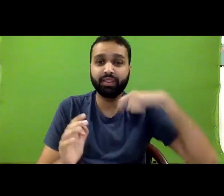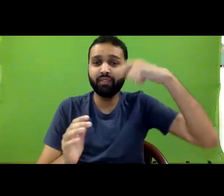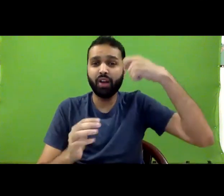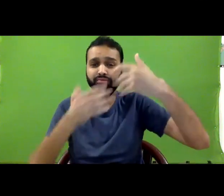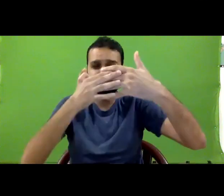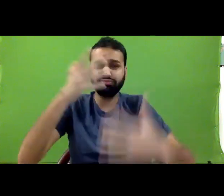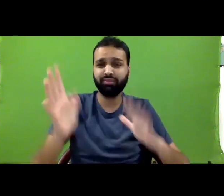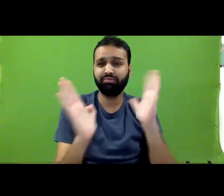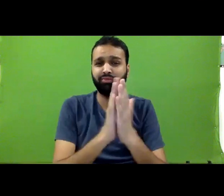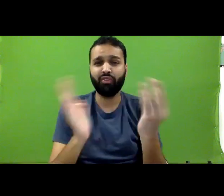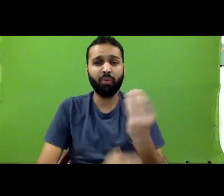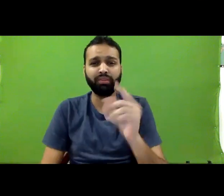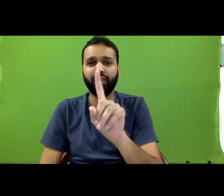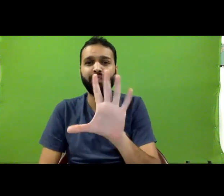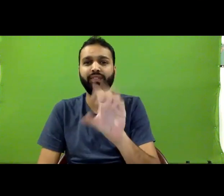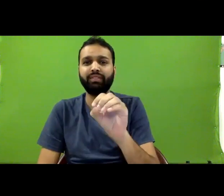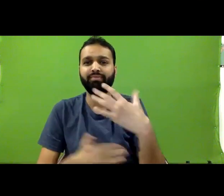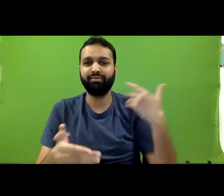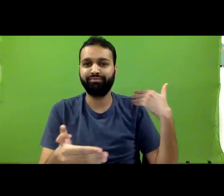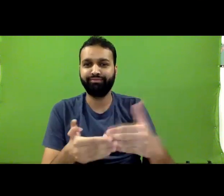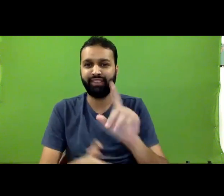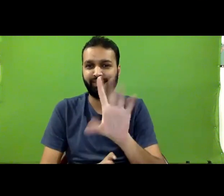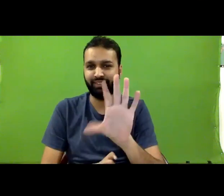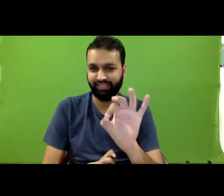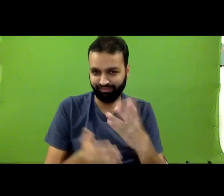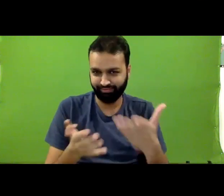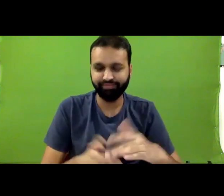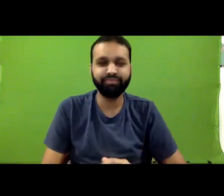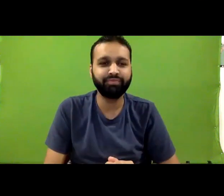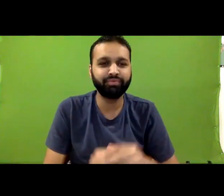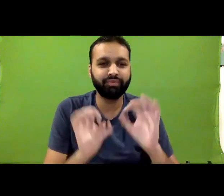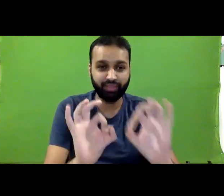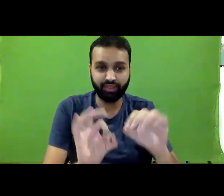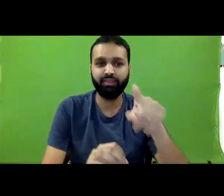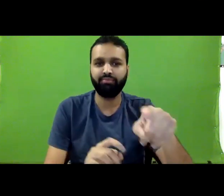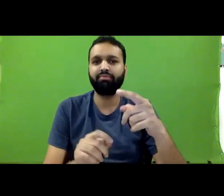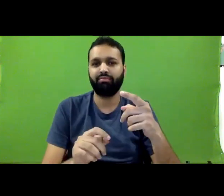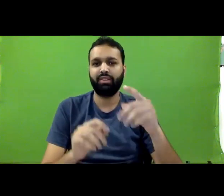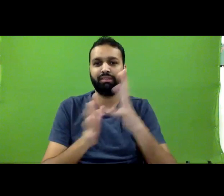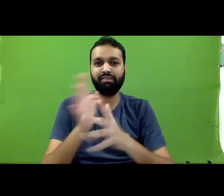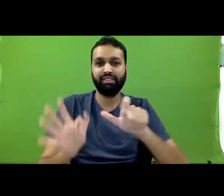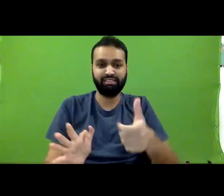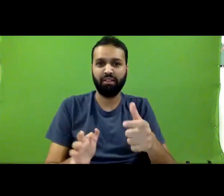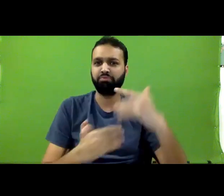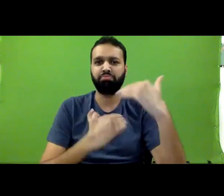amazing. And the videos, we have curated around 150 videos, and that